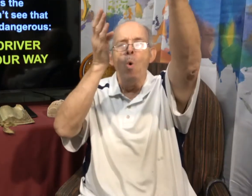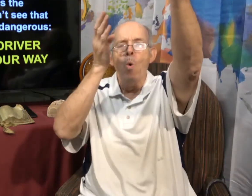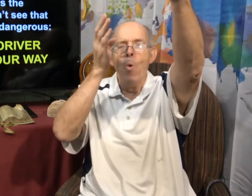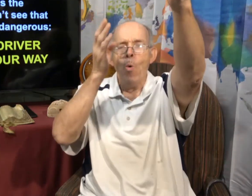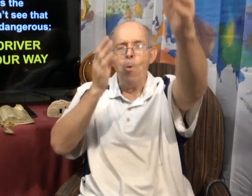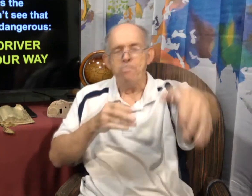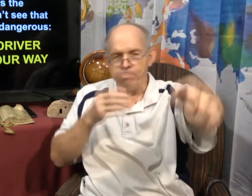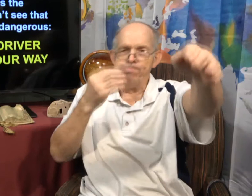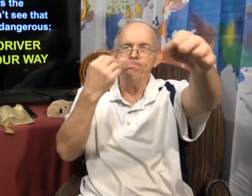boom!